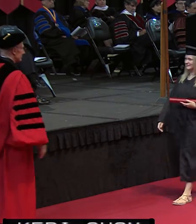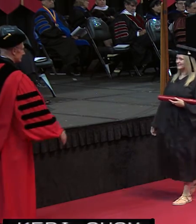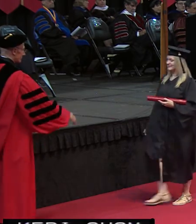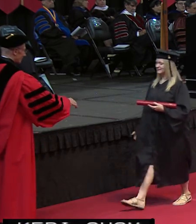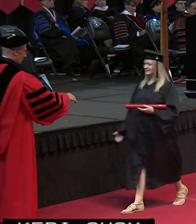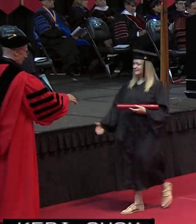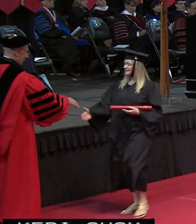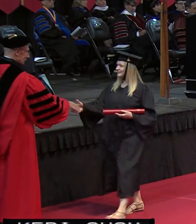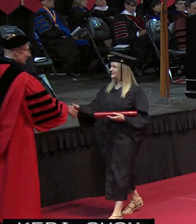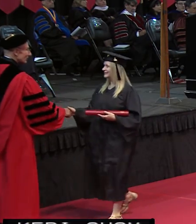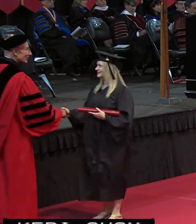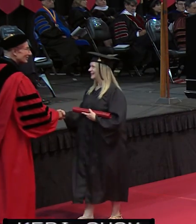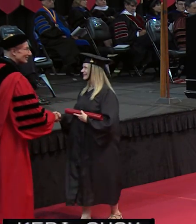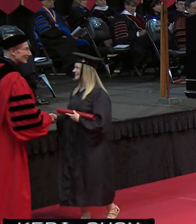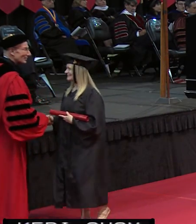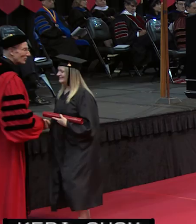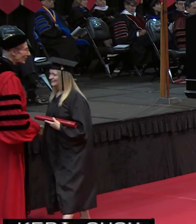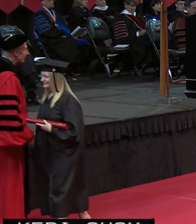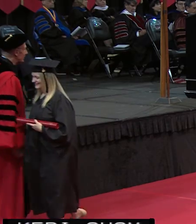Rachel Anna Marie